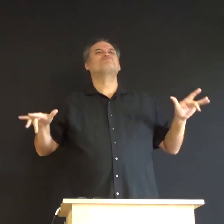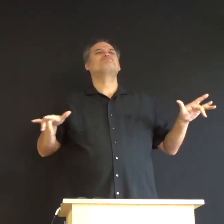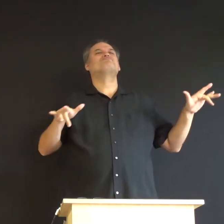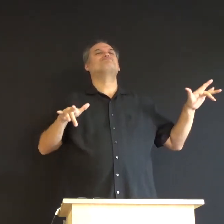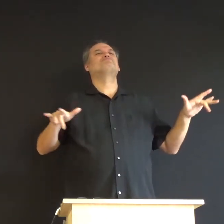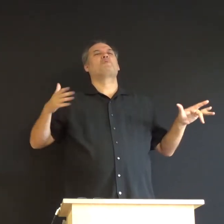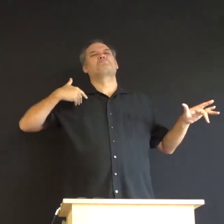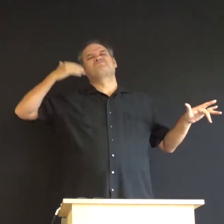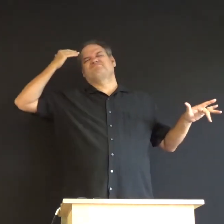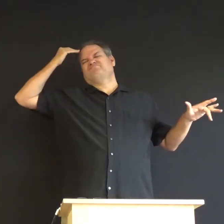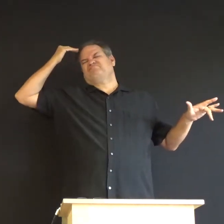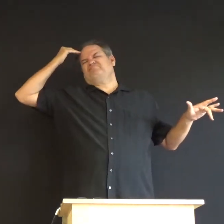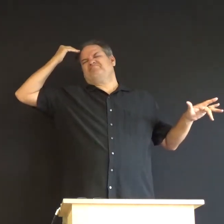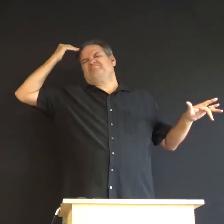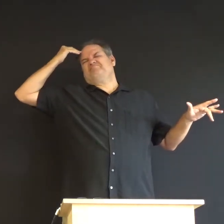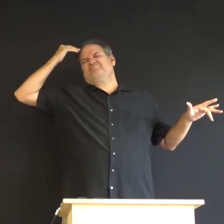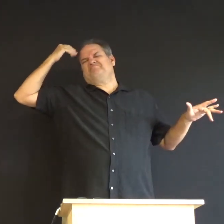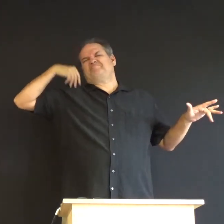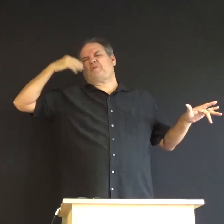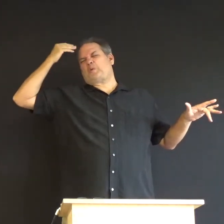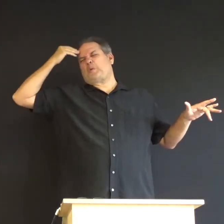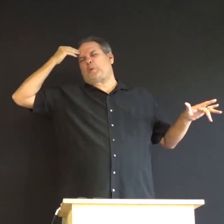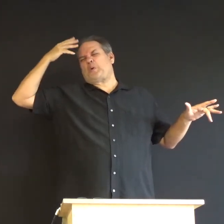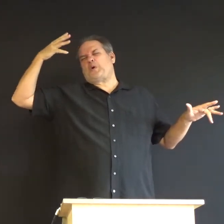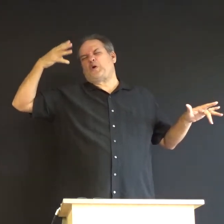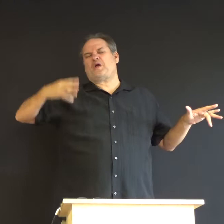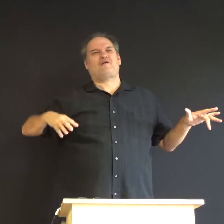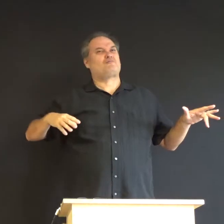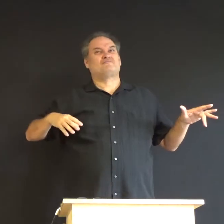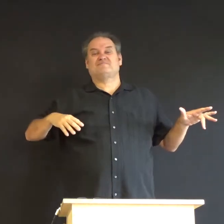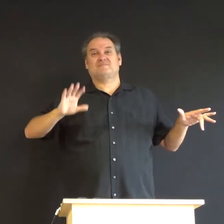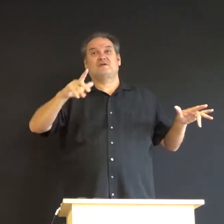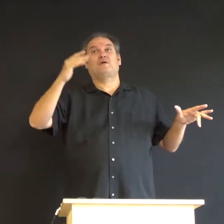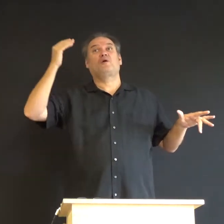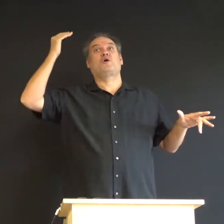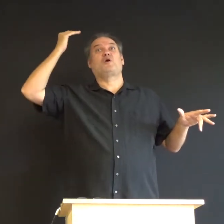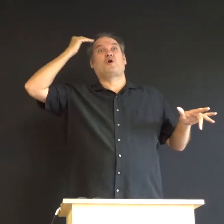We can't just be la la la la, no. Well, I know. No.